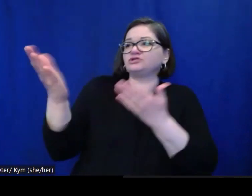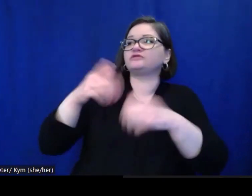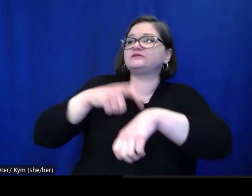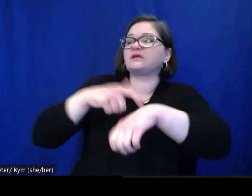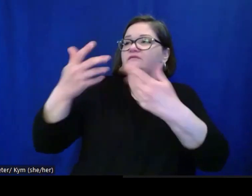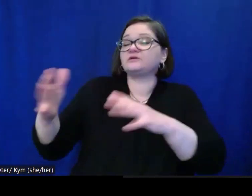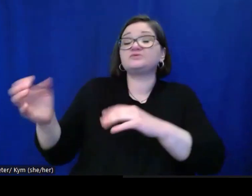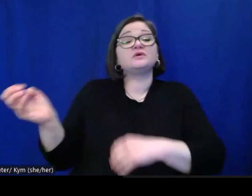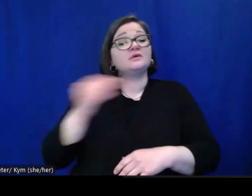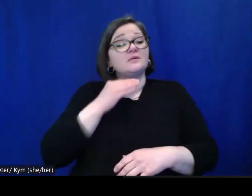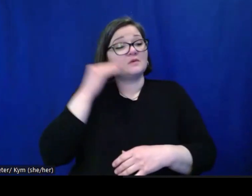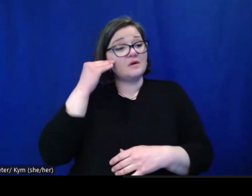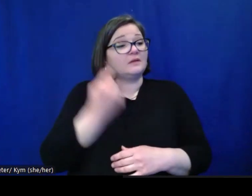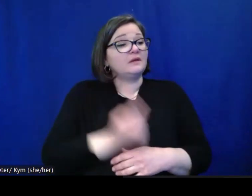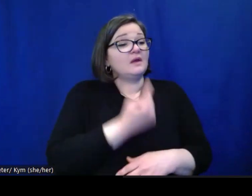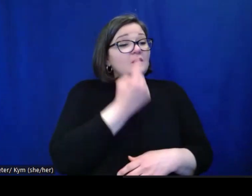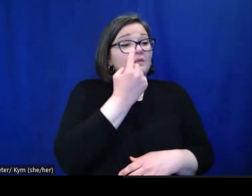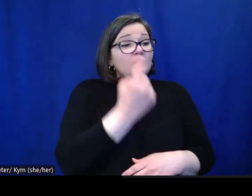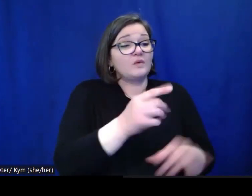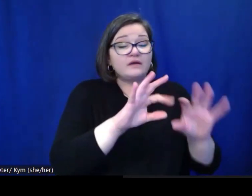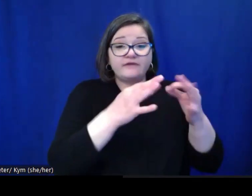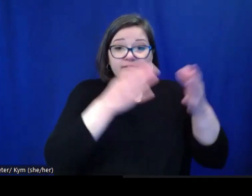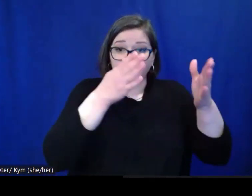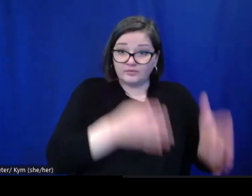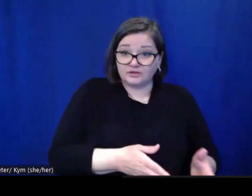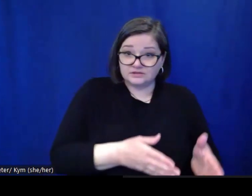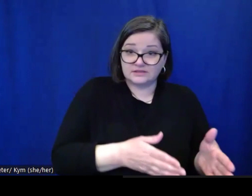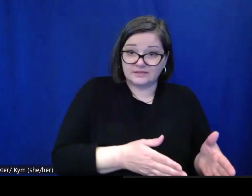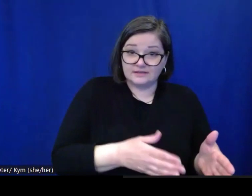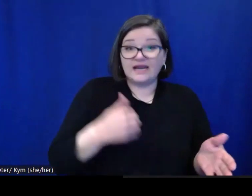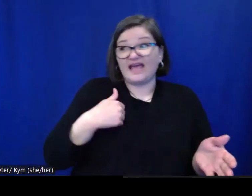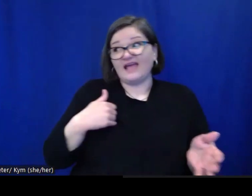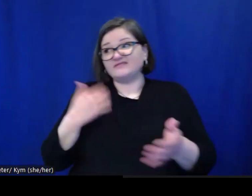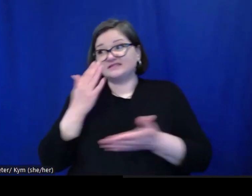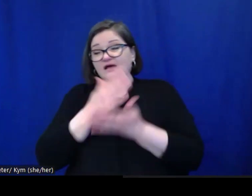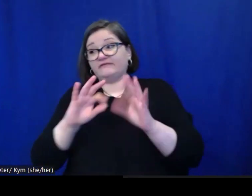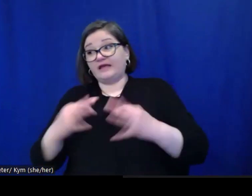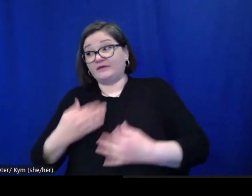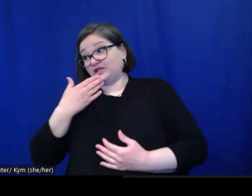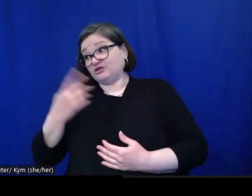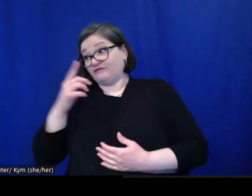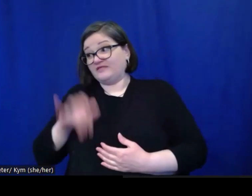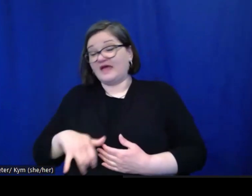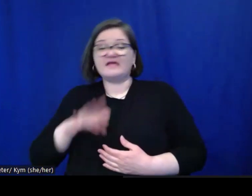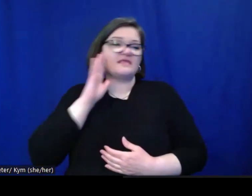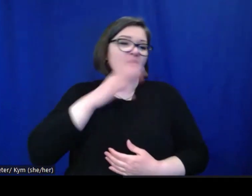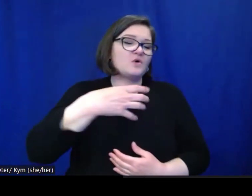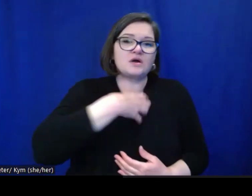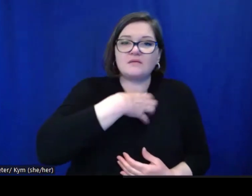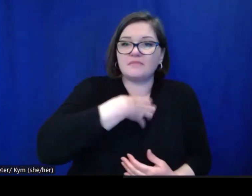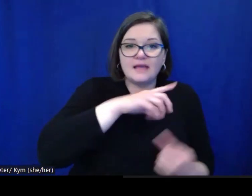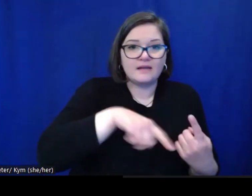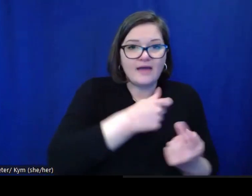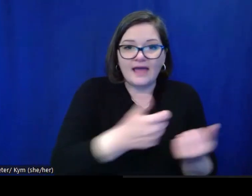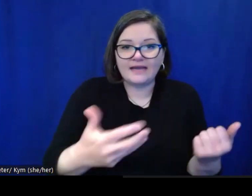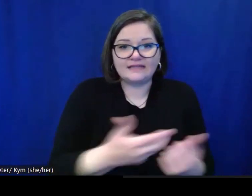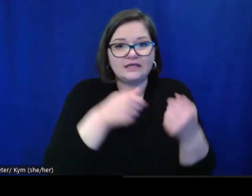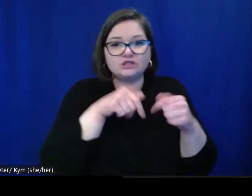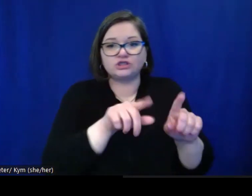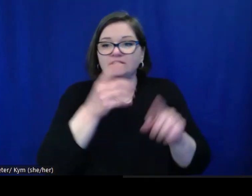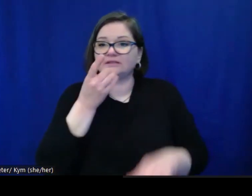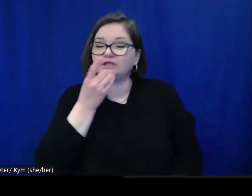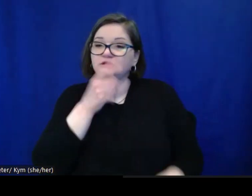family members is, I've got a couple of family members who are good for this. They will complain at anything over dinner.